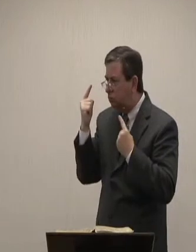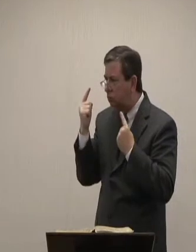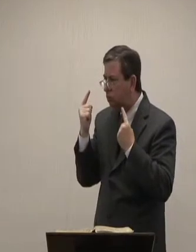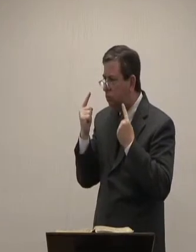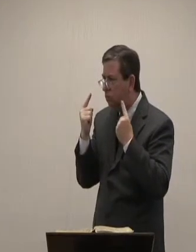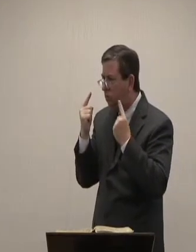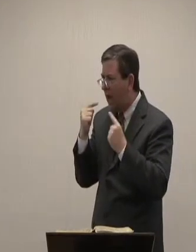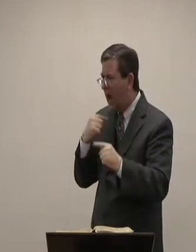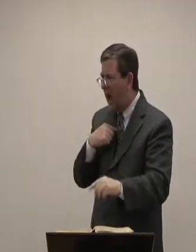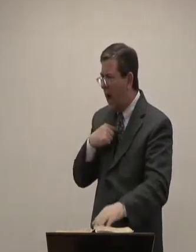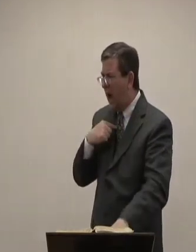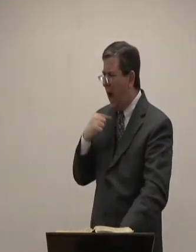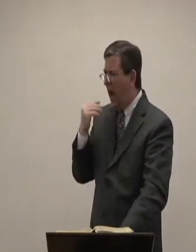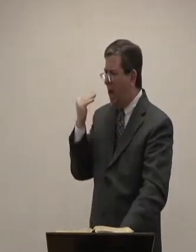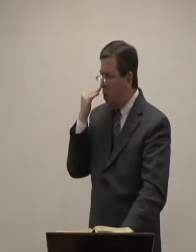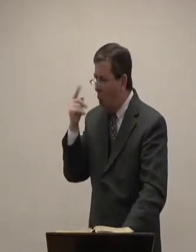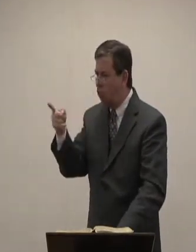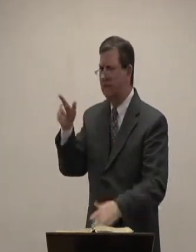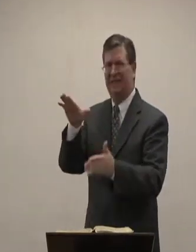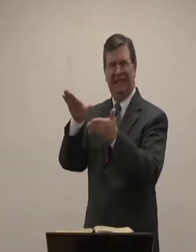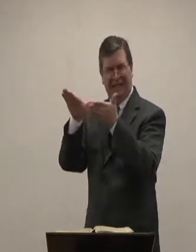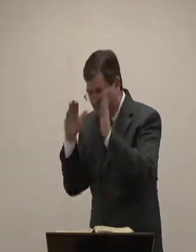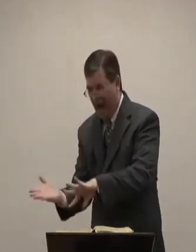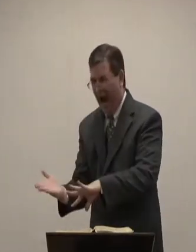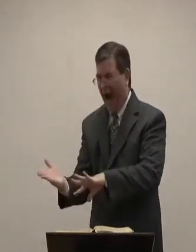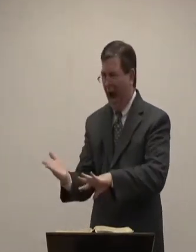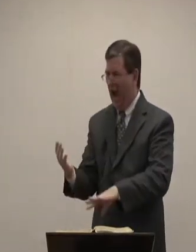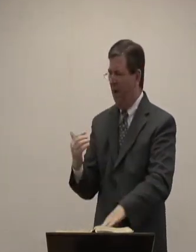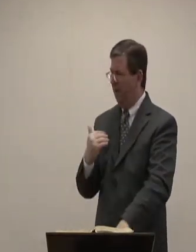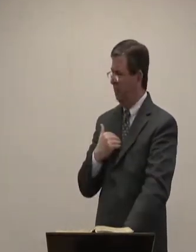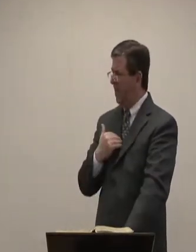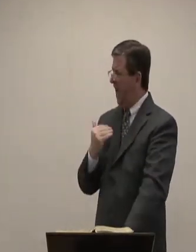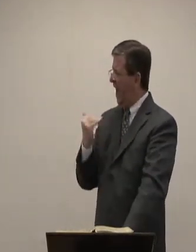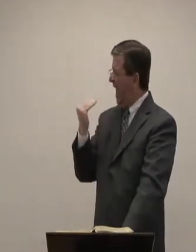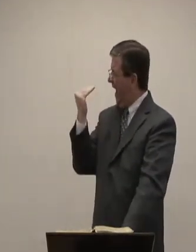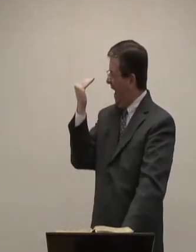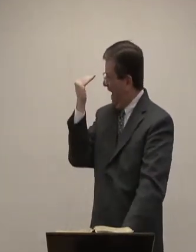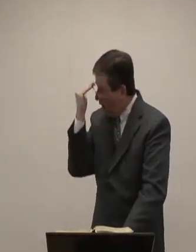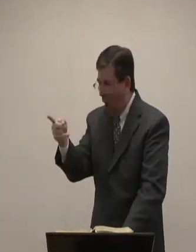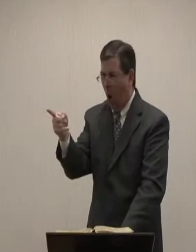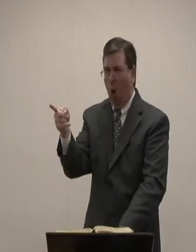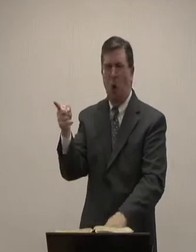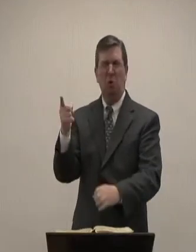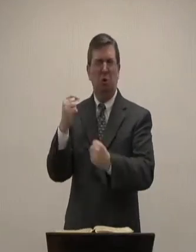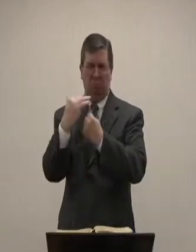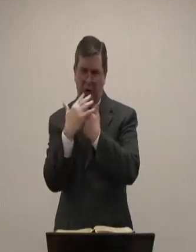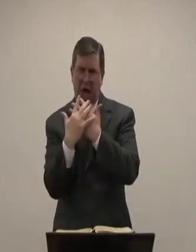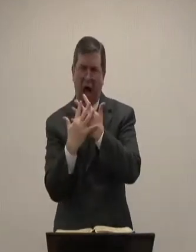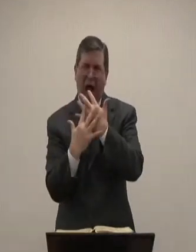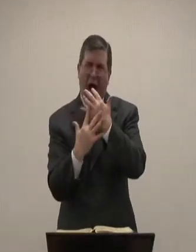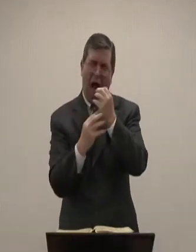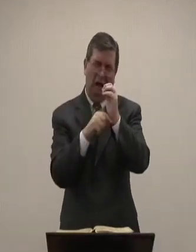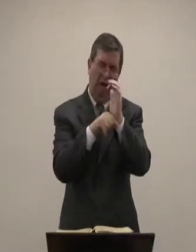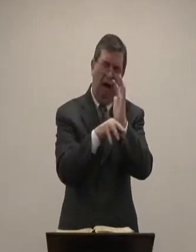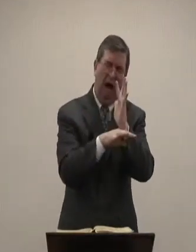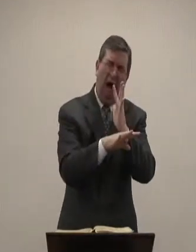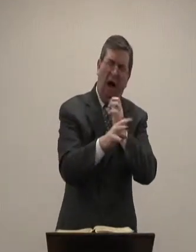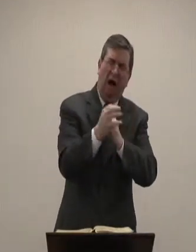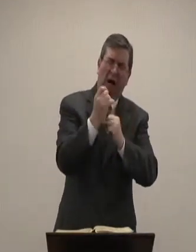Now when he came together with the disciples, and they sat around and they watched him, they were in awe. Why? Because they knew that he